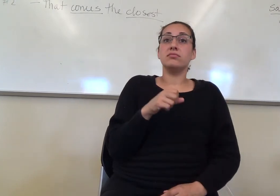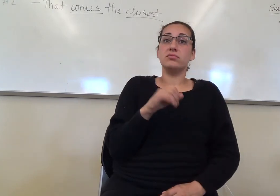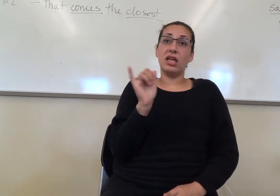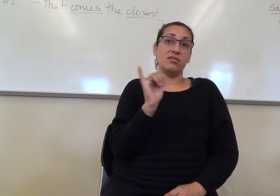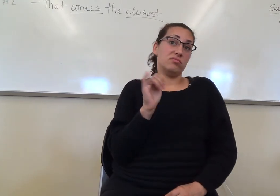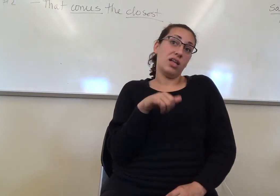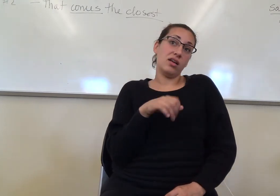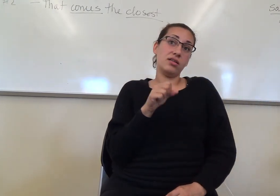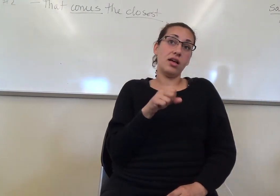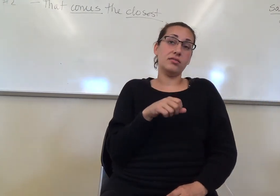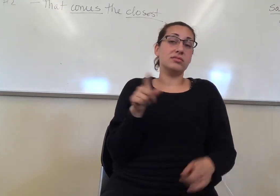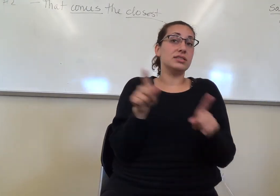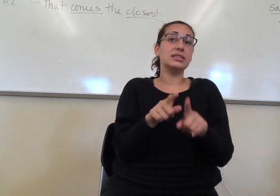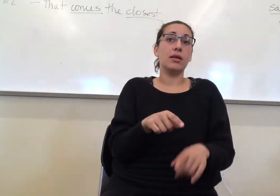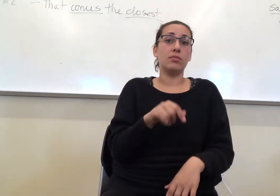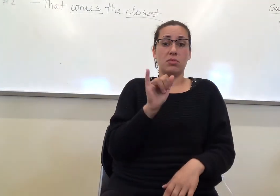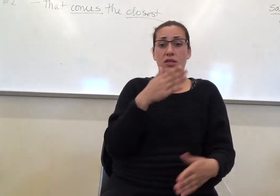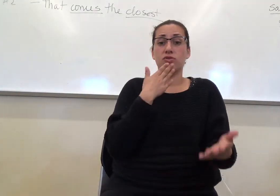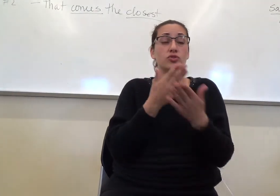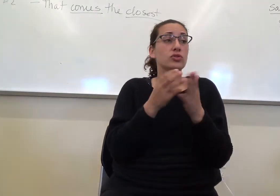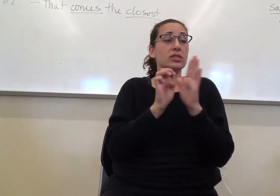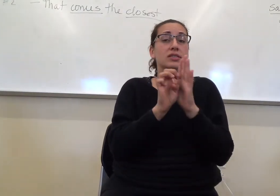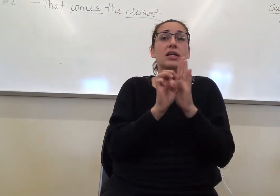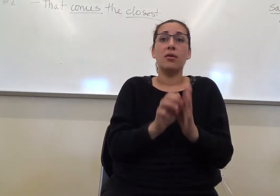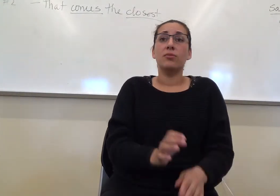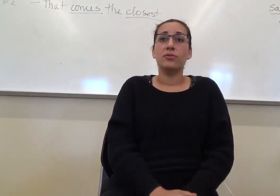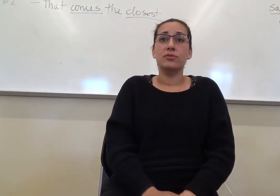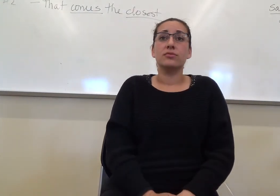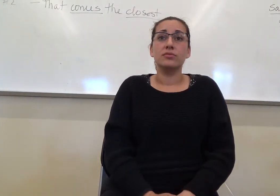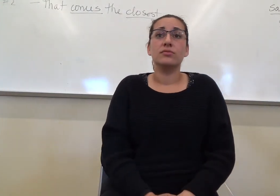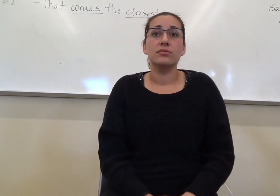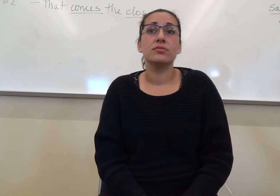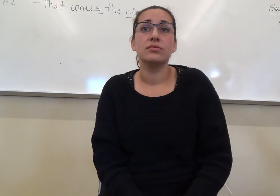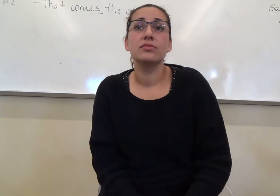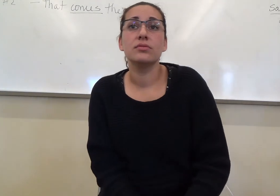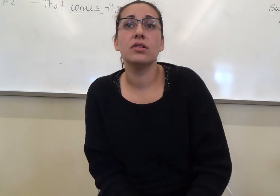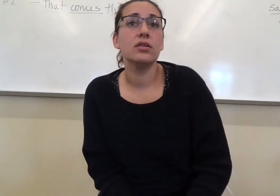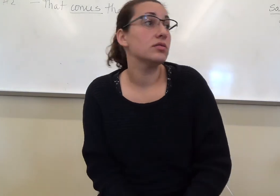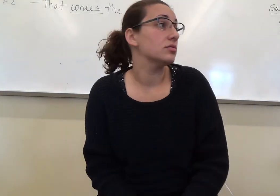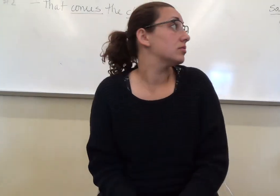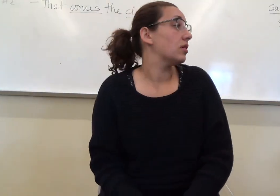Yeah, good. So you guys are thinking forward to what it might be.